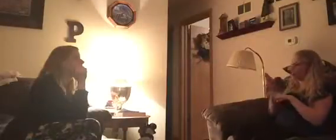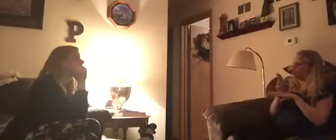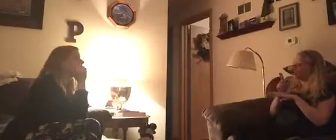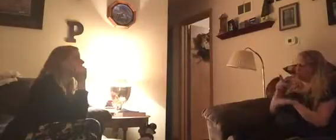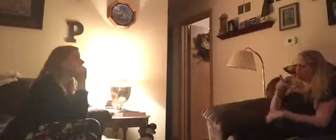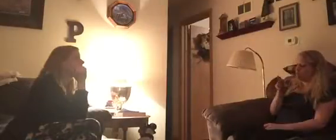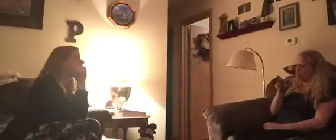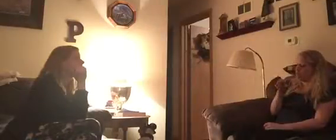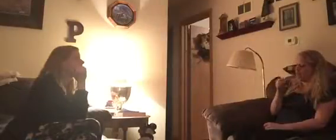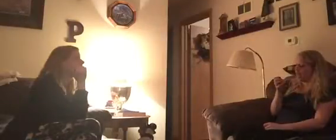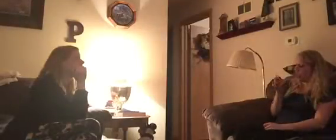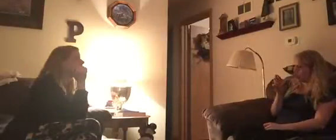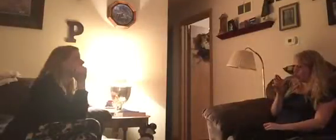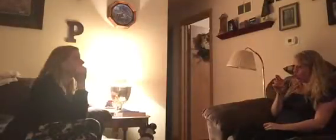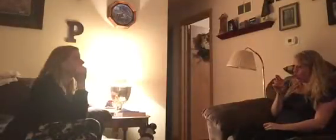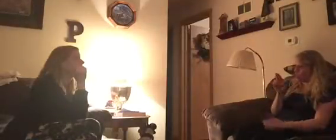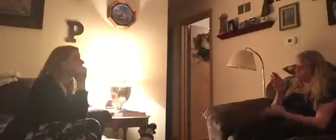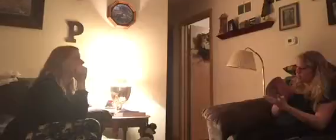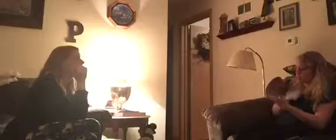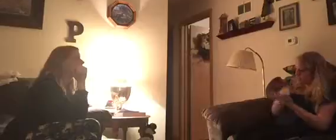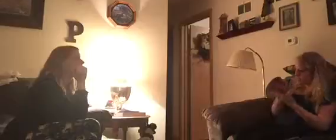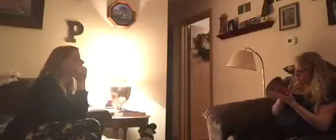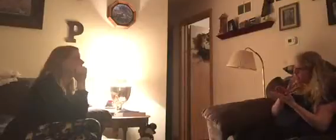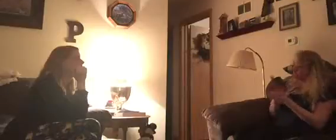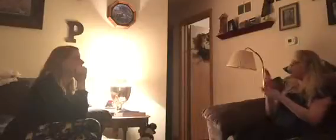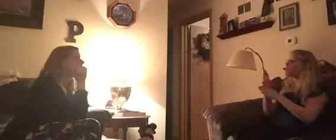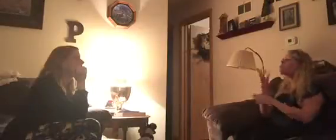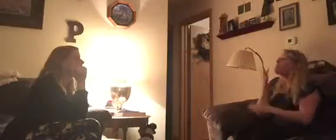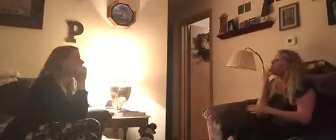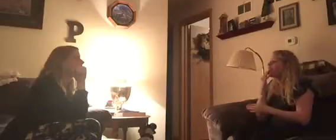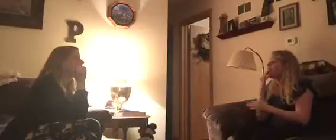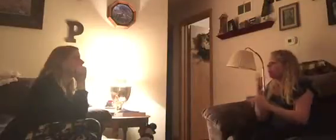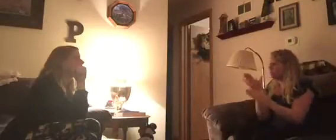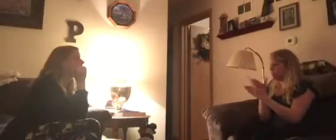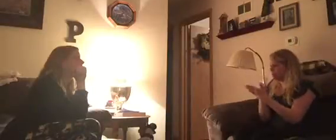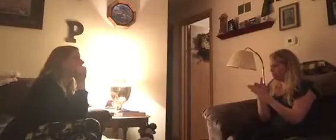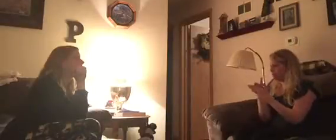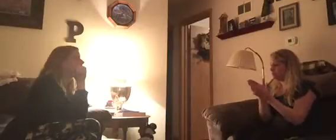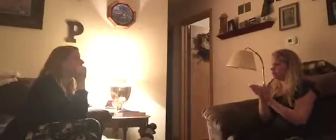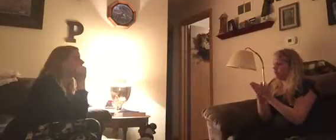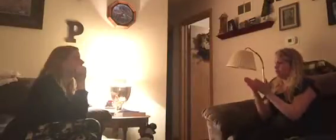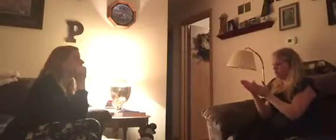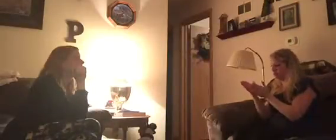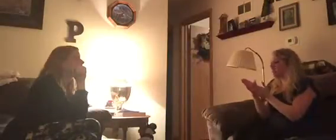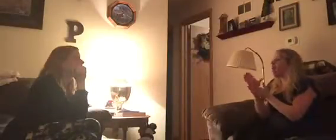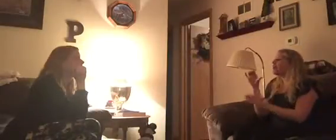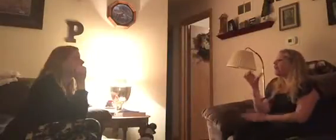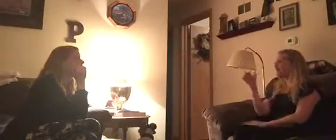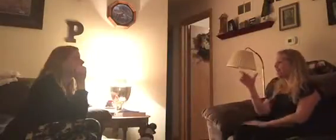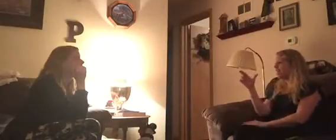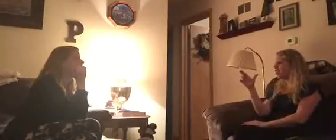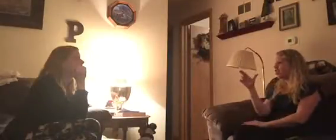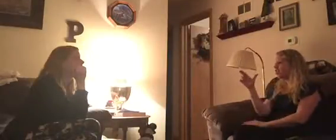it, then you use colored paint, and then you use the clear coat.